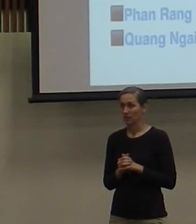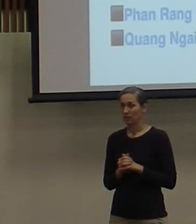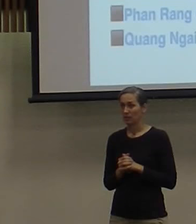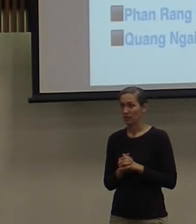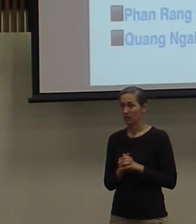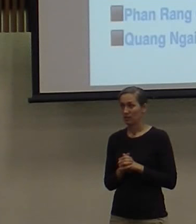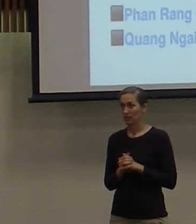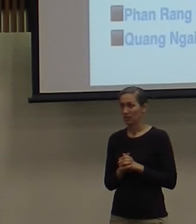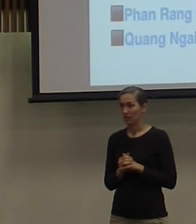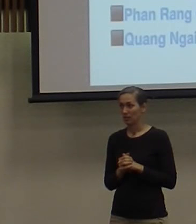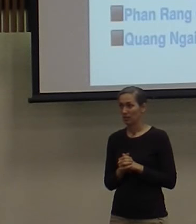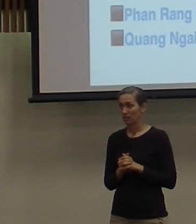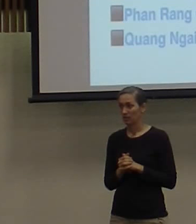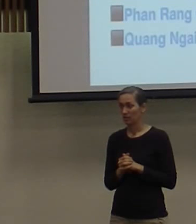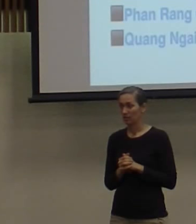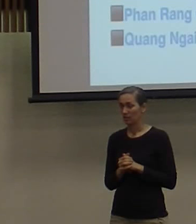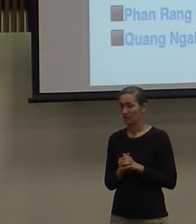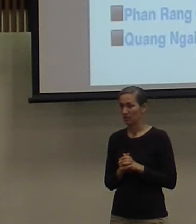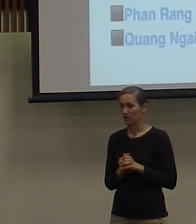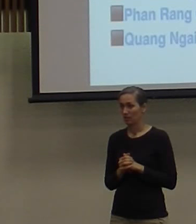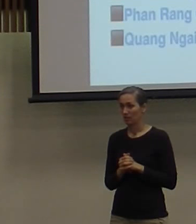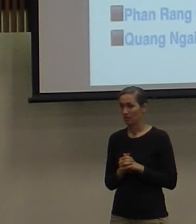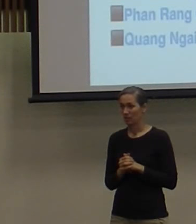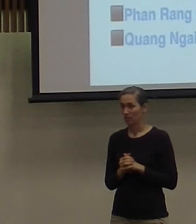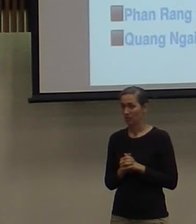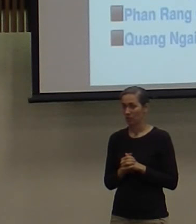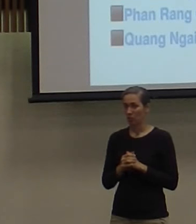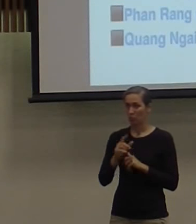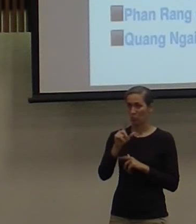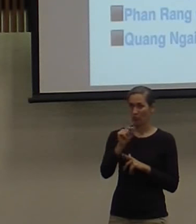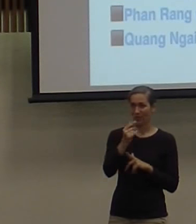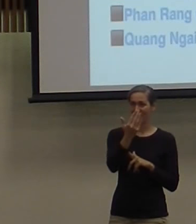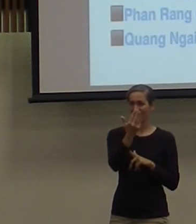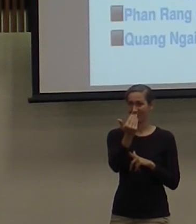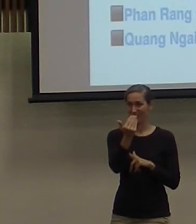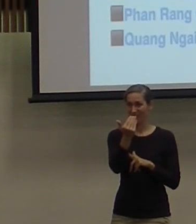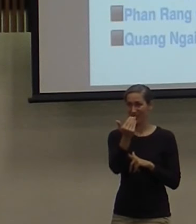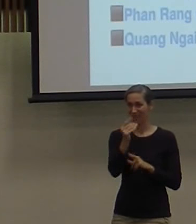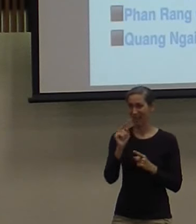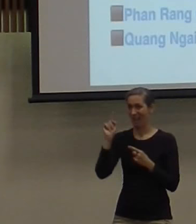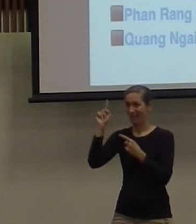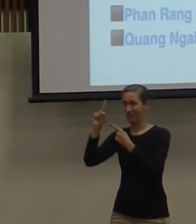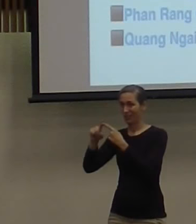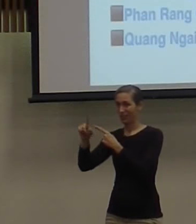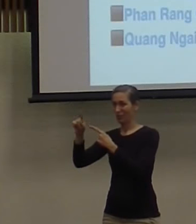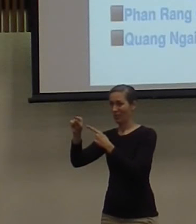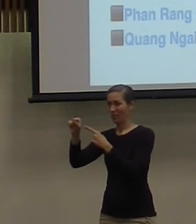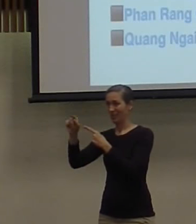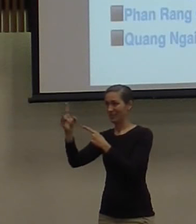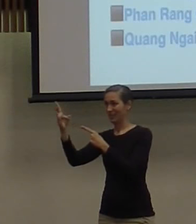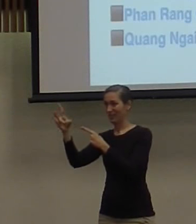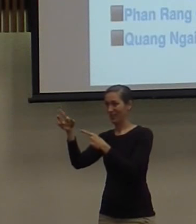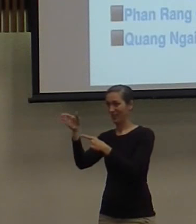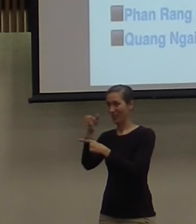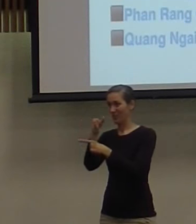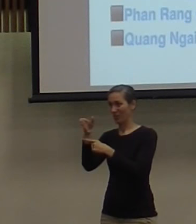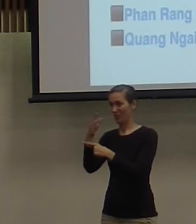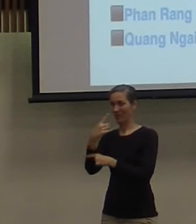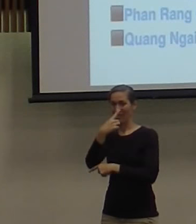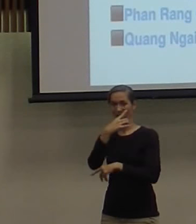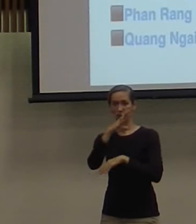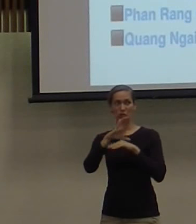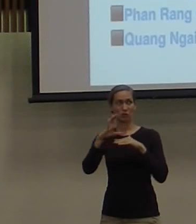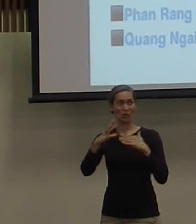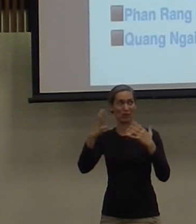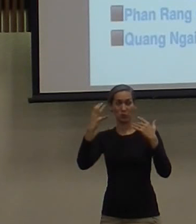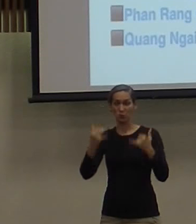after after the point to of 2015 to 2017. So this is the Church of Christ today in